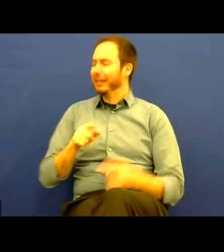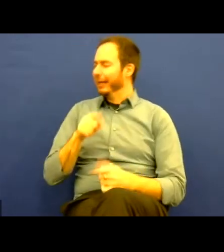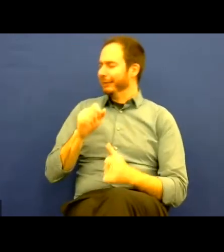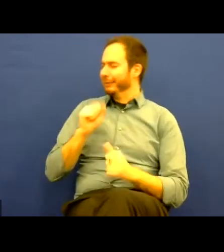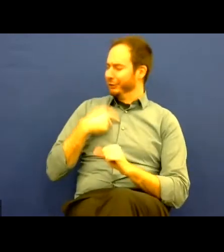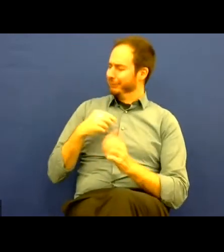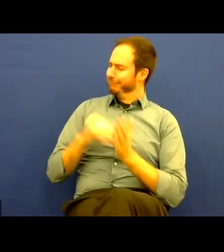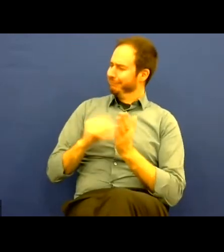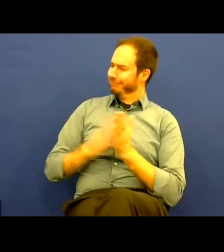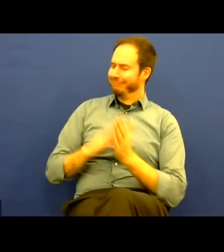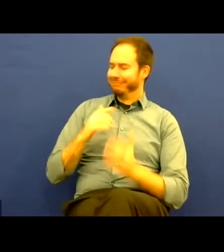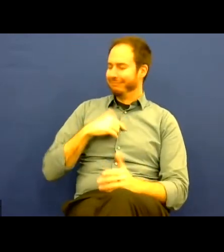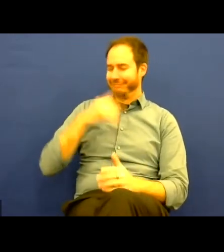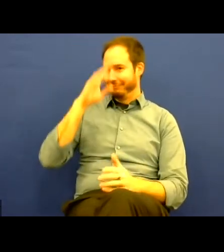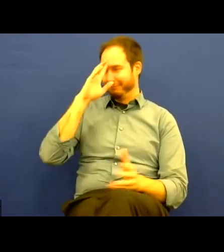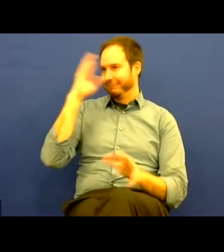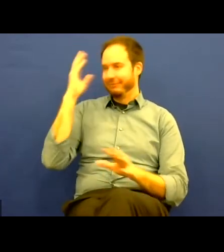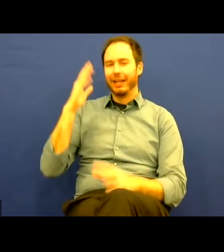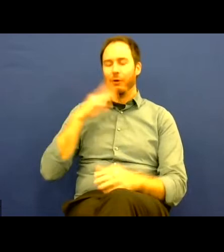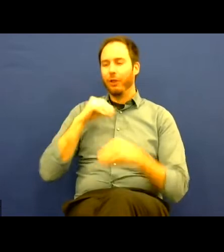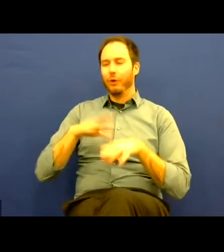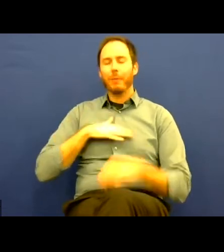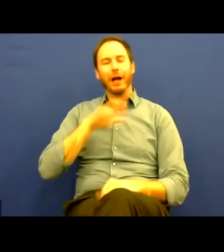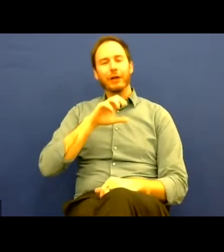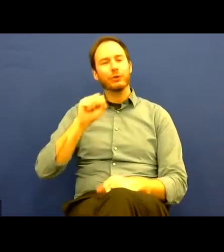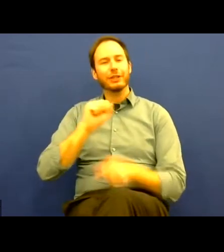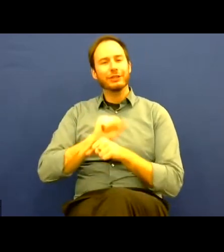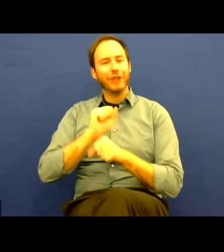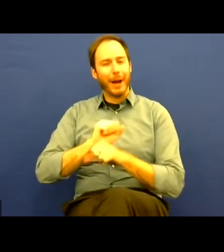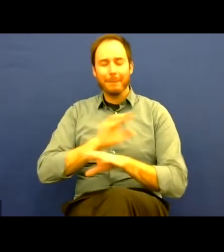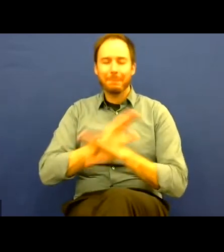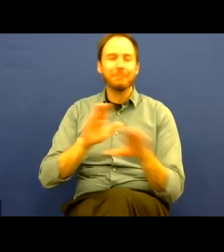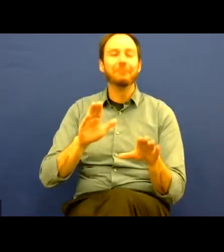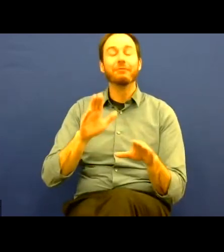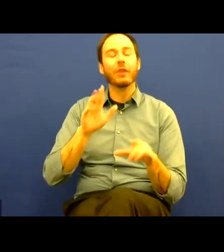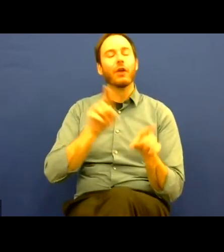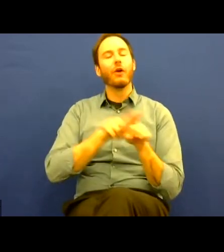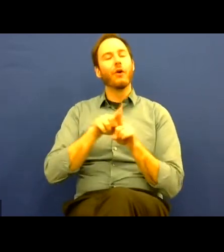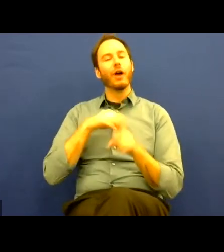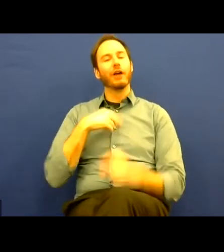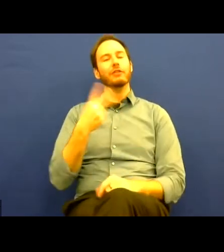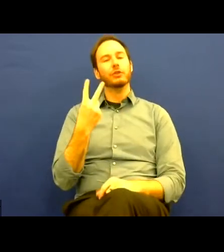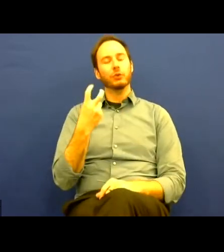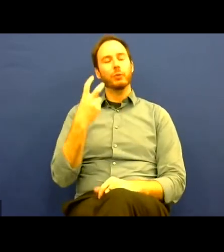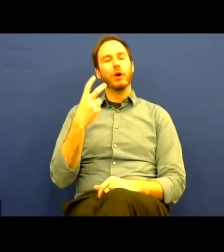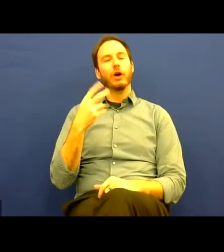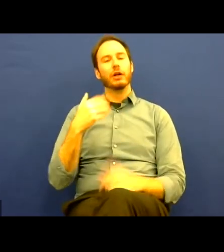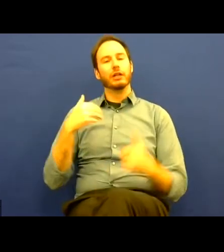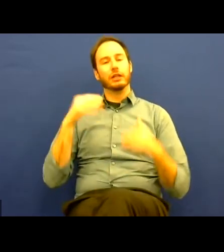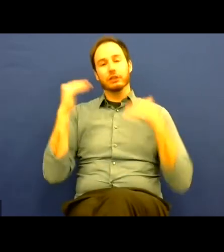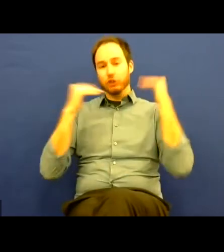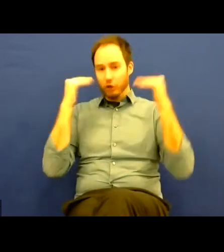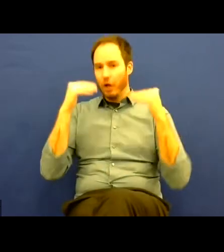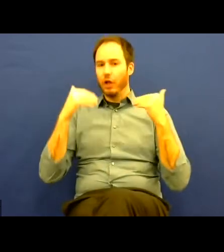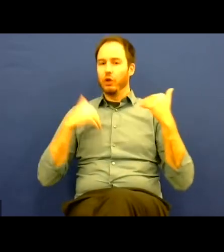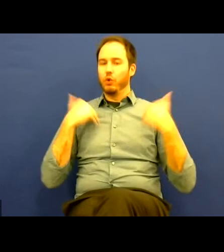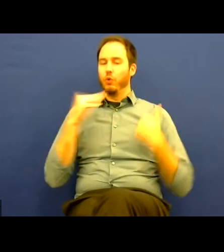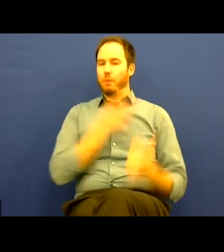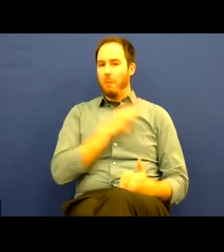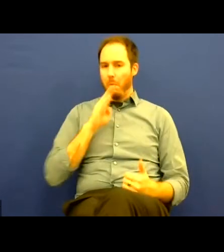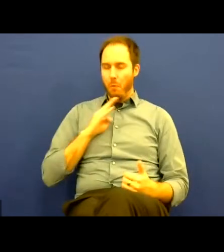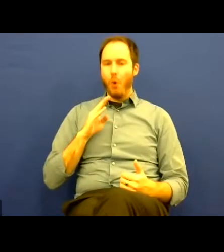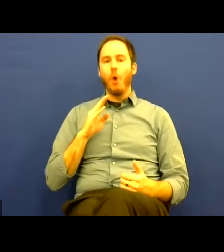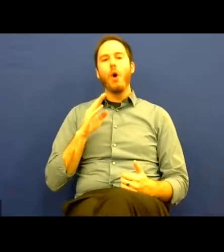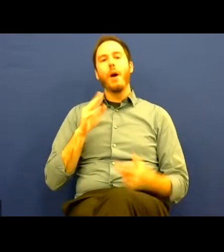I might lose my social studies job over that. And in addition, there are 2 open adult youth board positions. We get a chance to interview 2